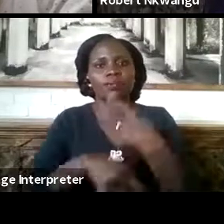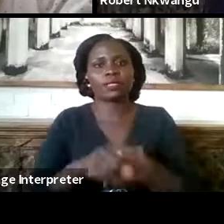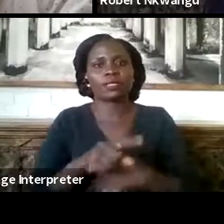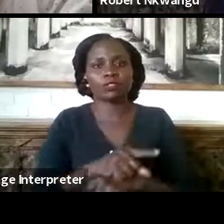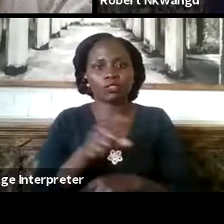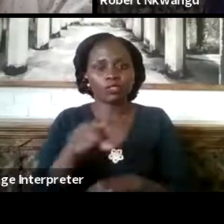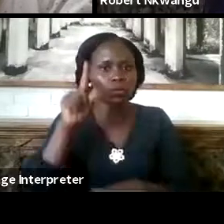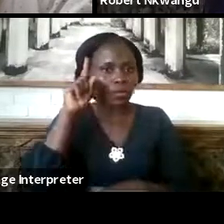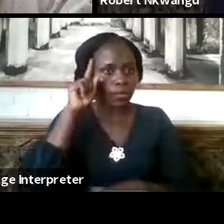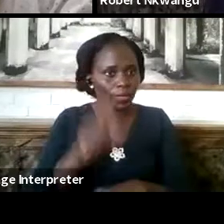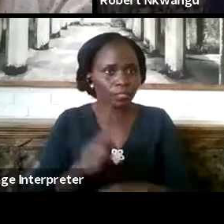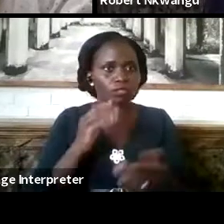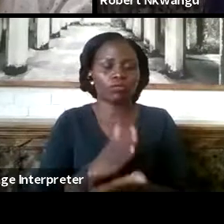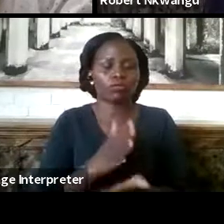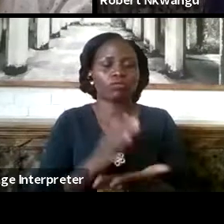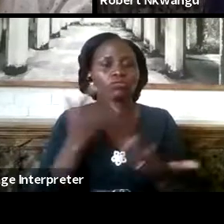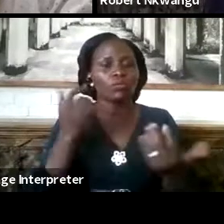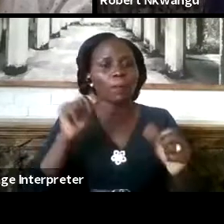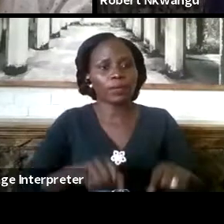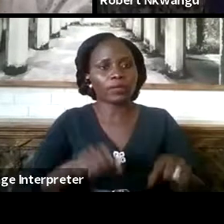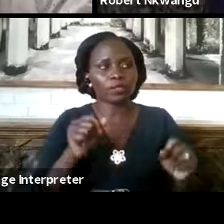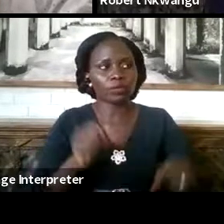we should do engage them?